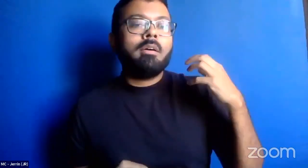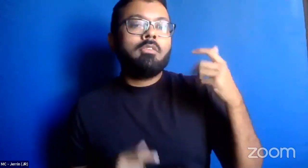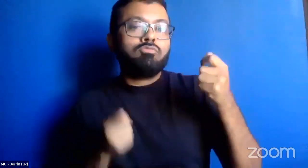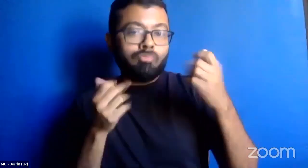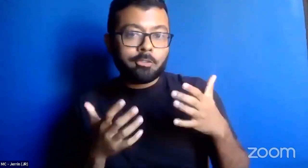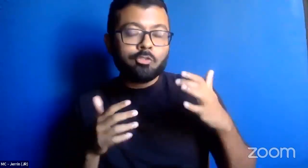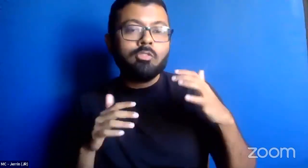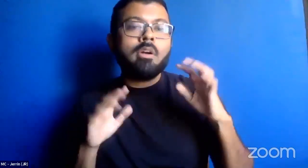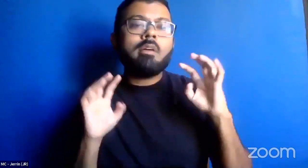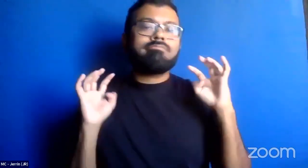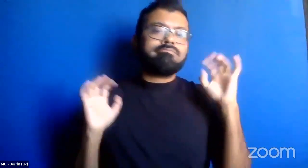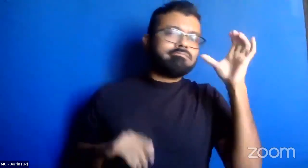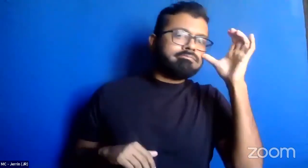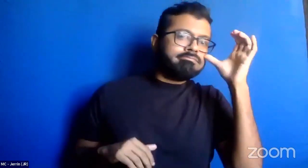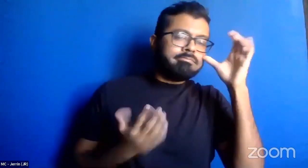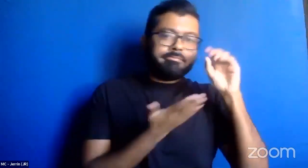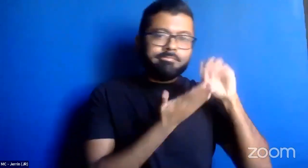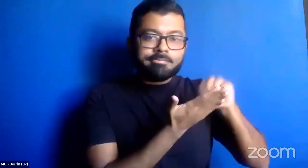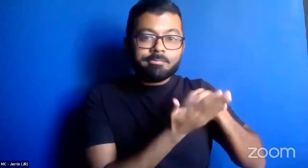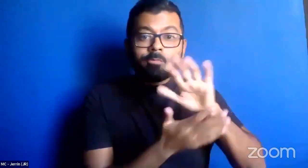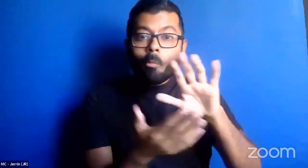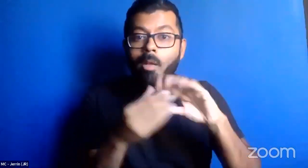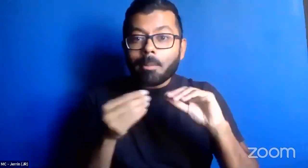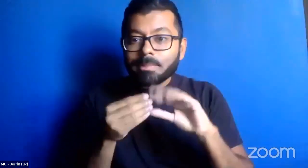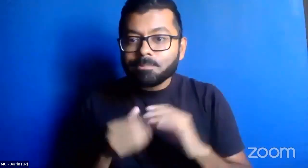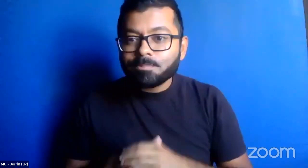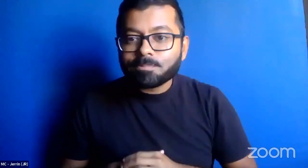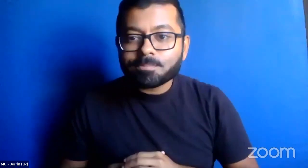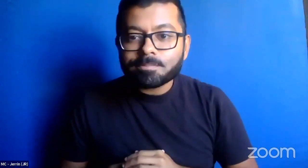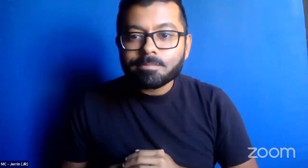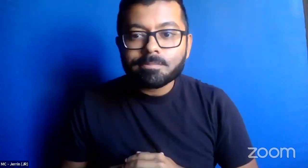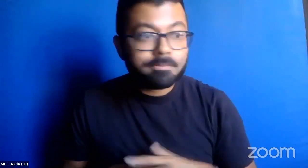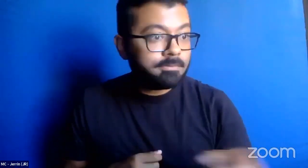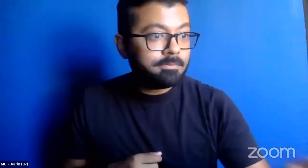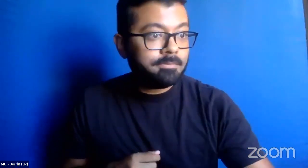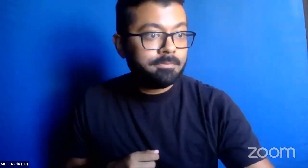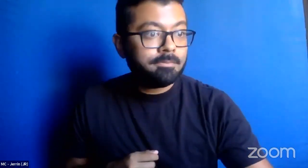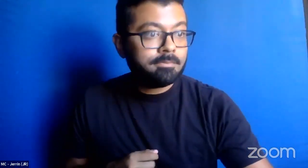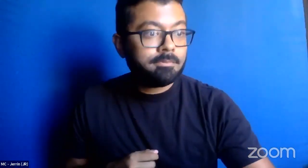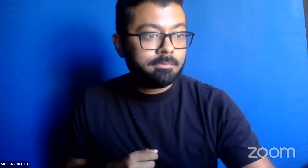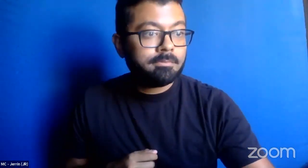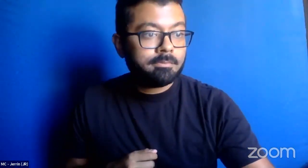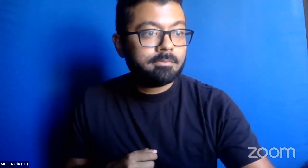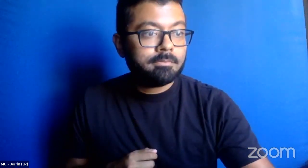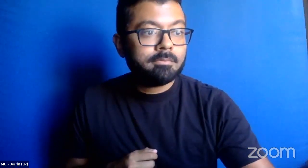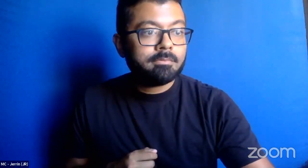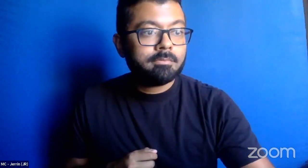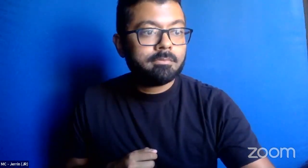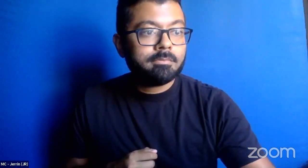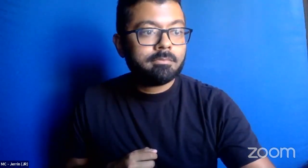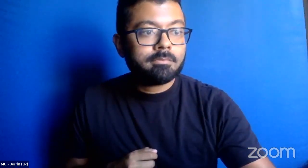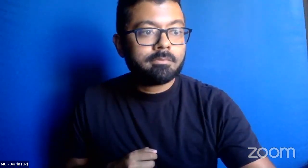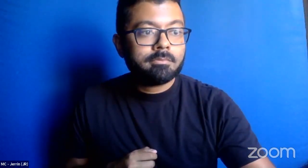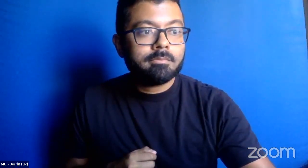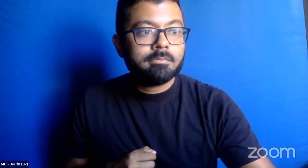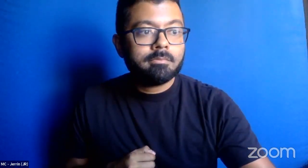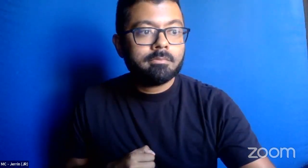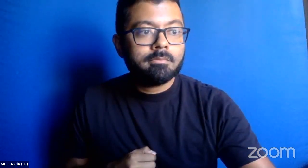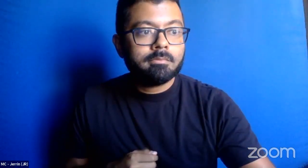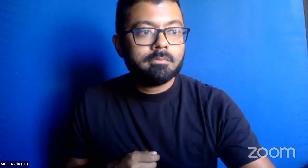name, that will give you the opportunity to be viewed. You can share your comment in Sign, and that will be